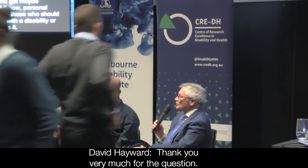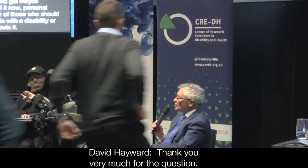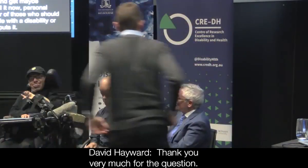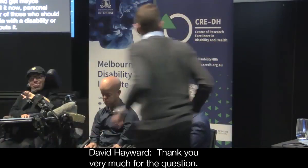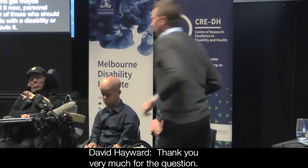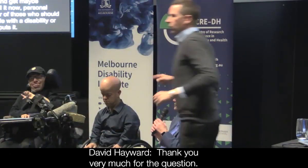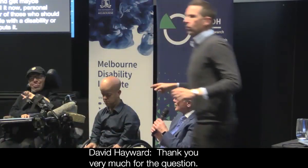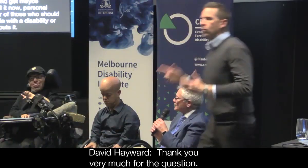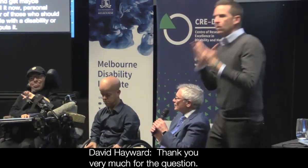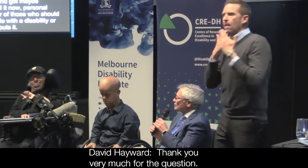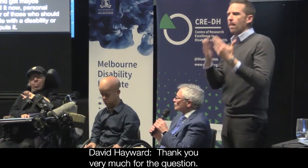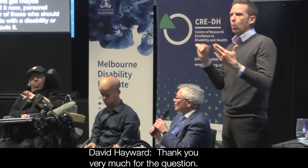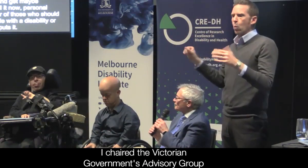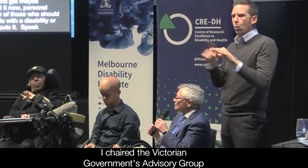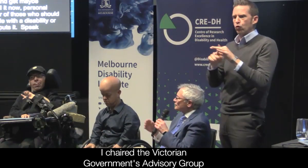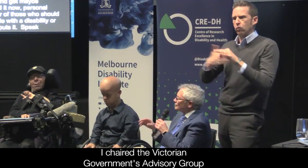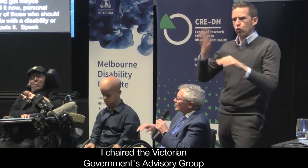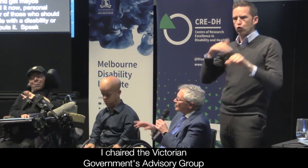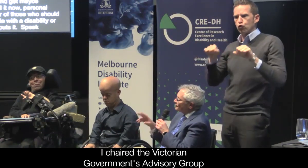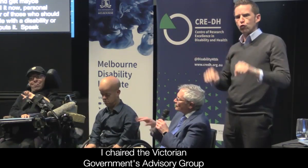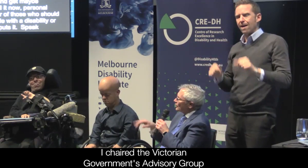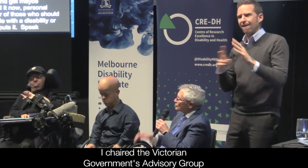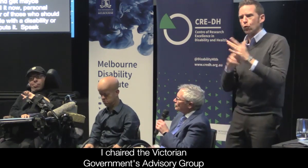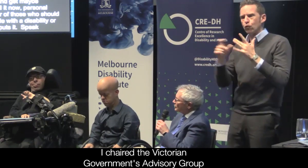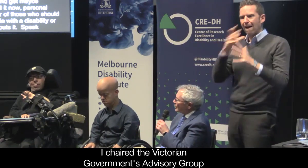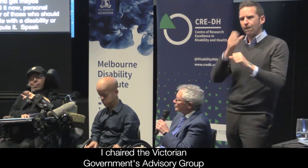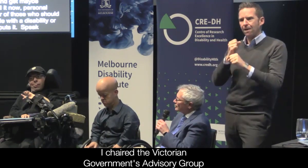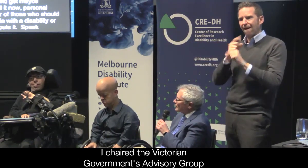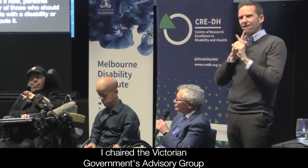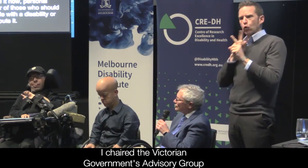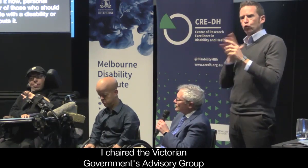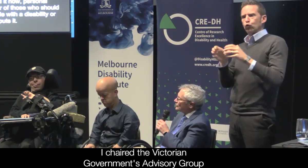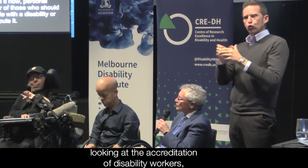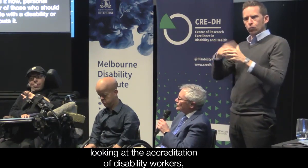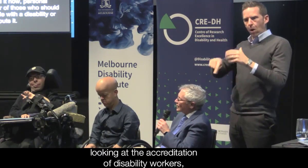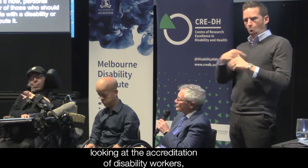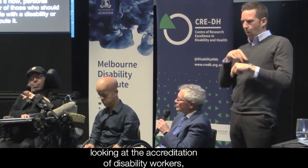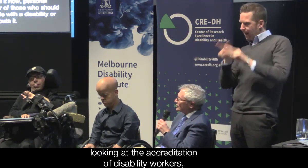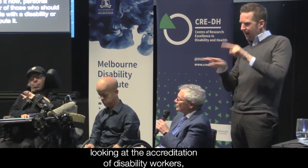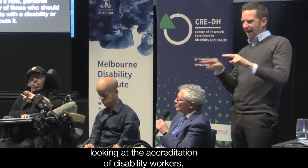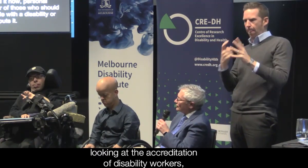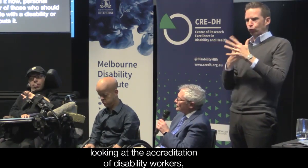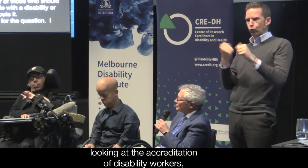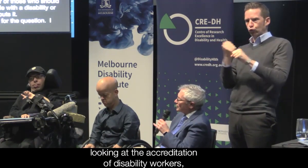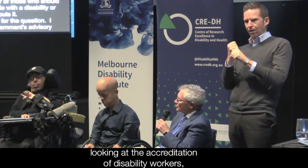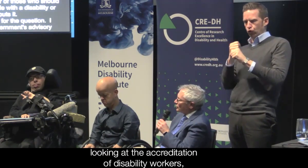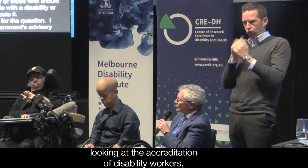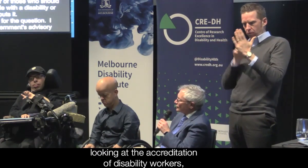Much for the question. I chaired the Victorian Government's advisory group looking at the registration and accreditation